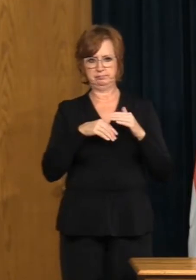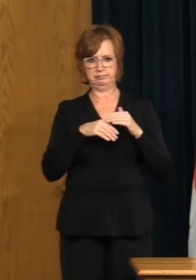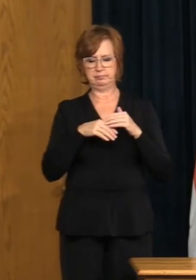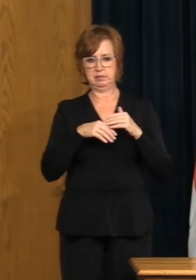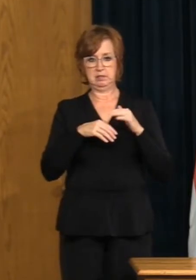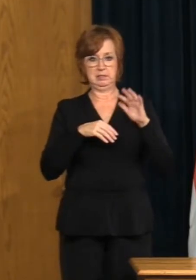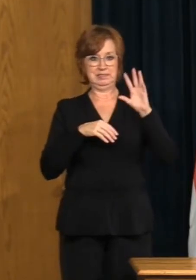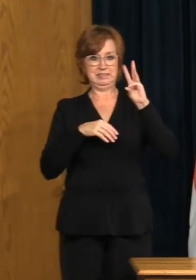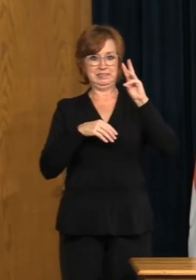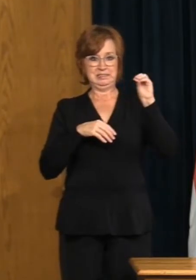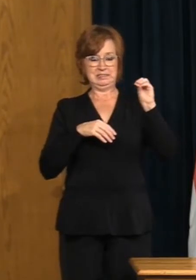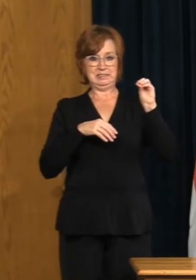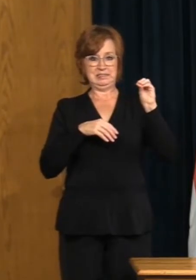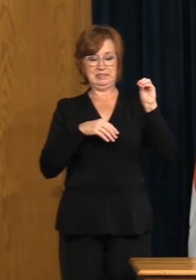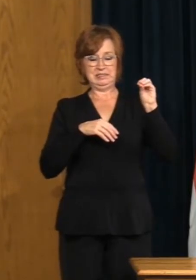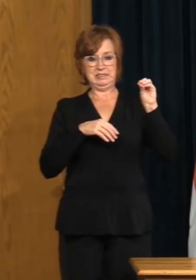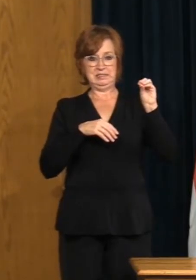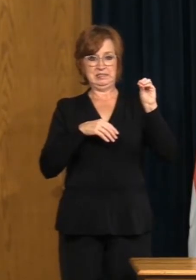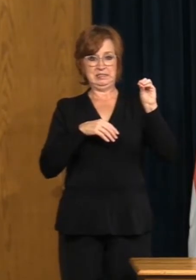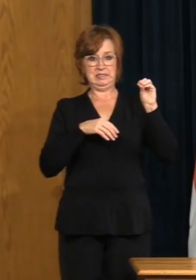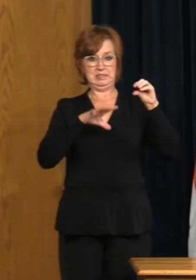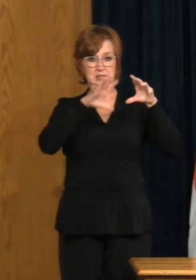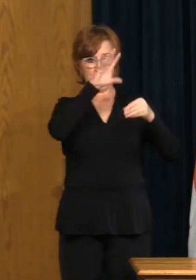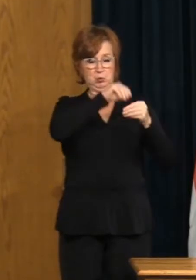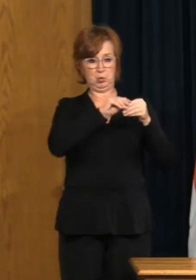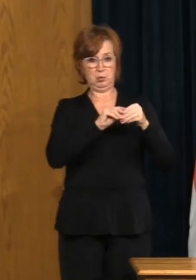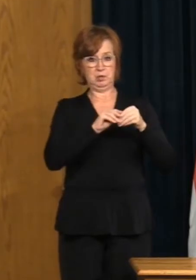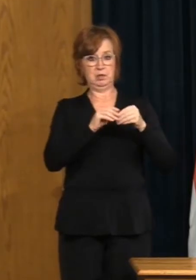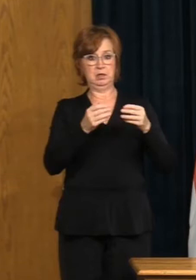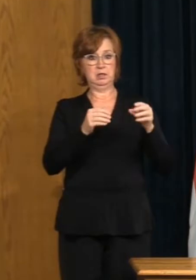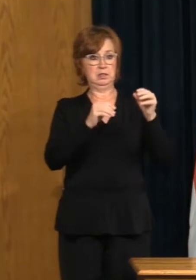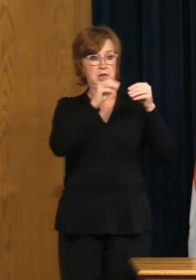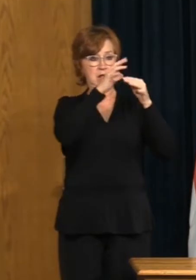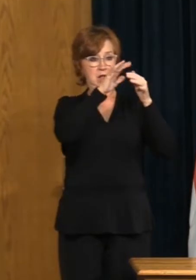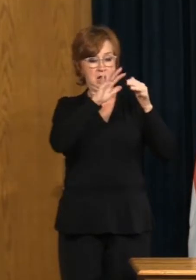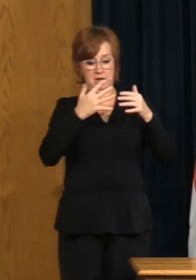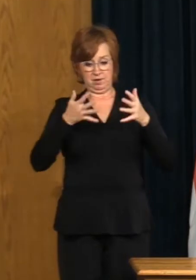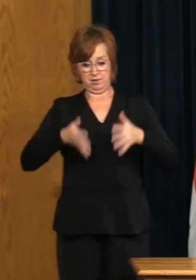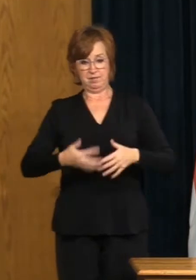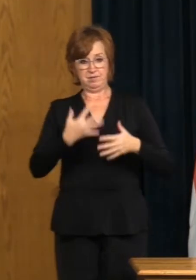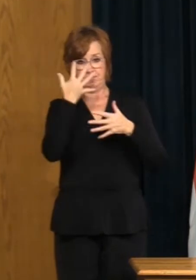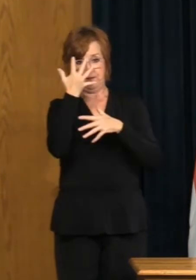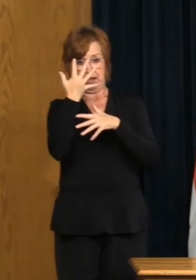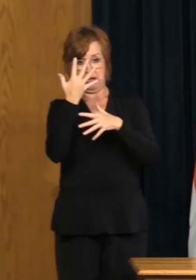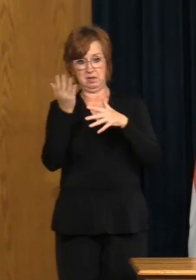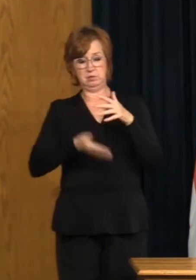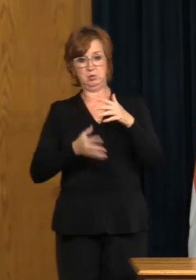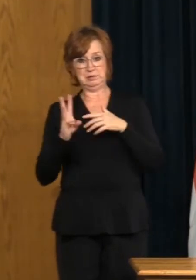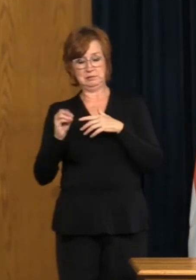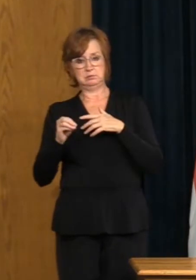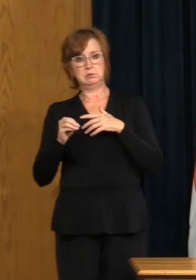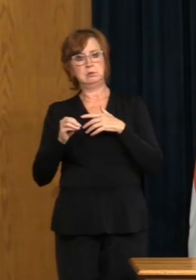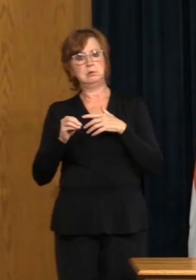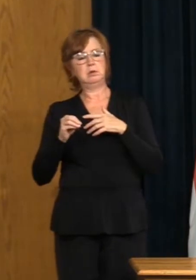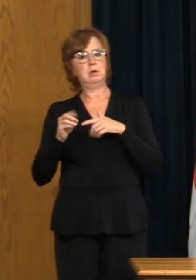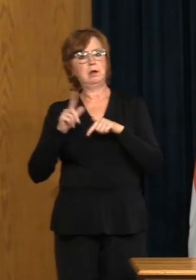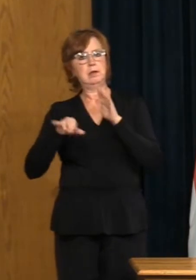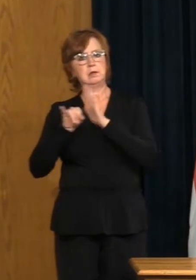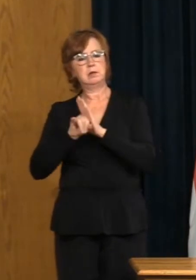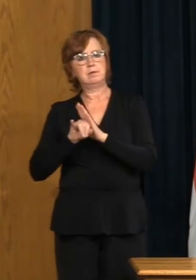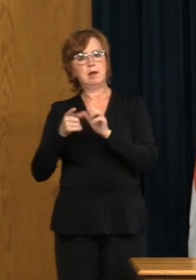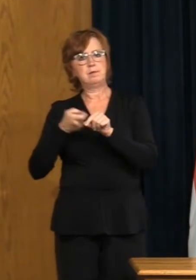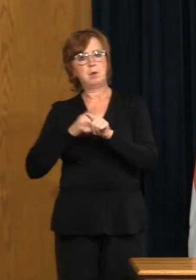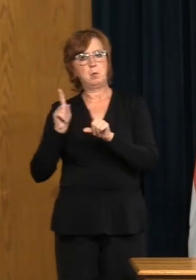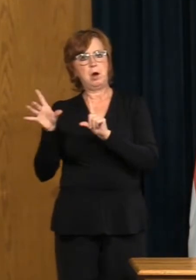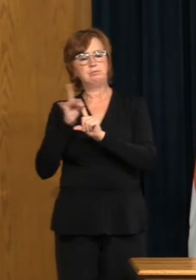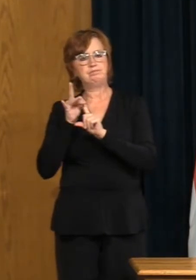presenting a week. But I'll make a note of we need to show that information in a more detailed fashion or a week-by-week period, because like I said,